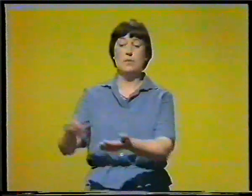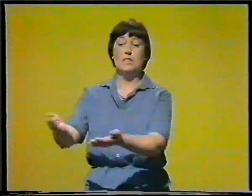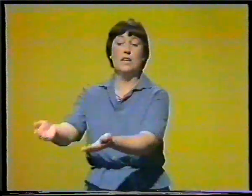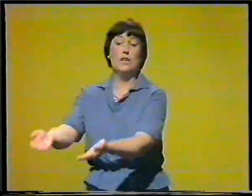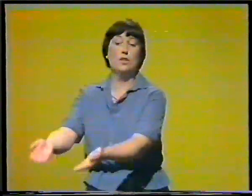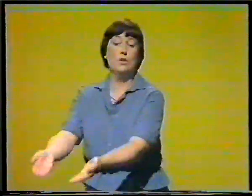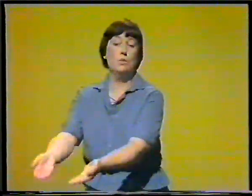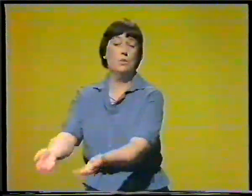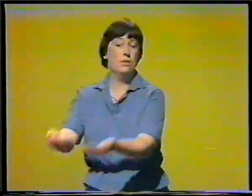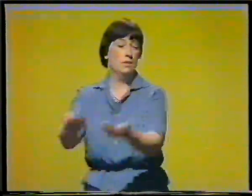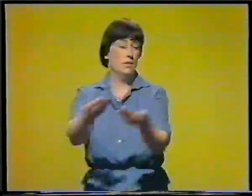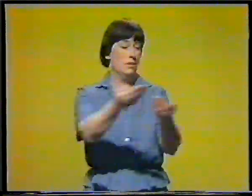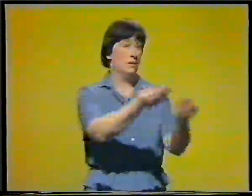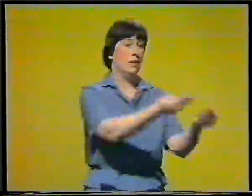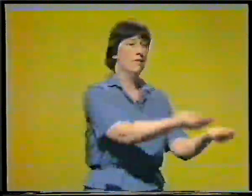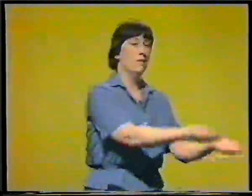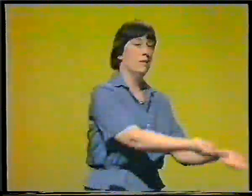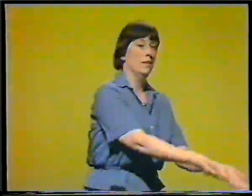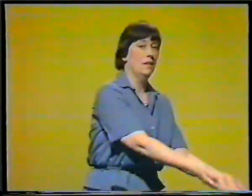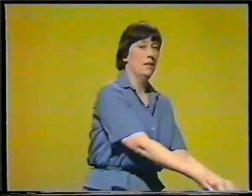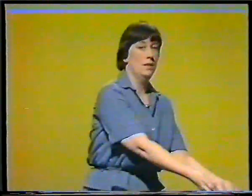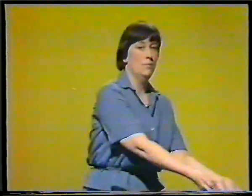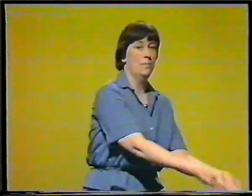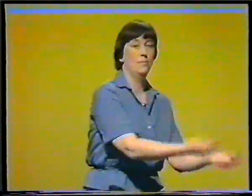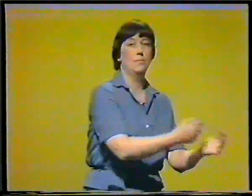say, you give him.